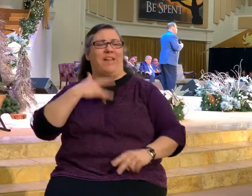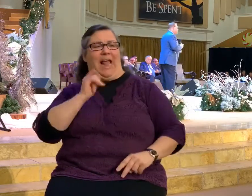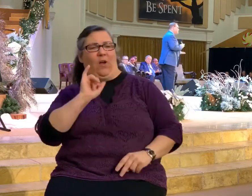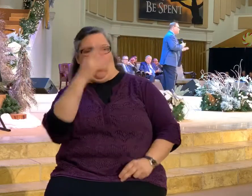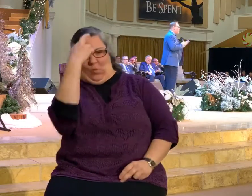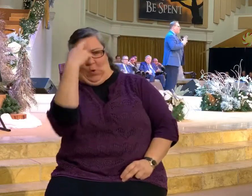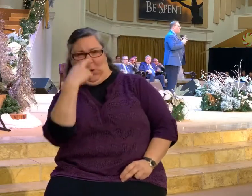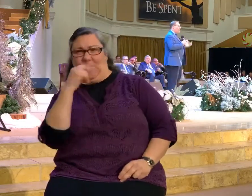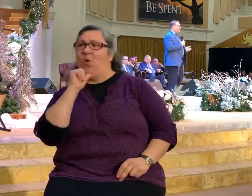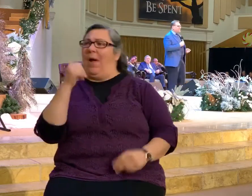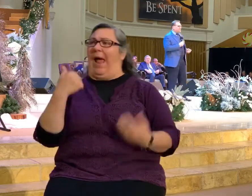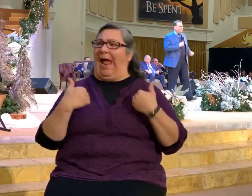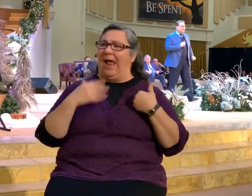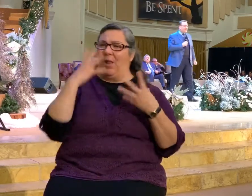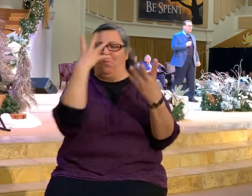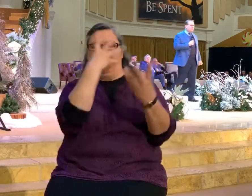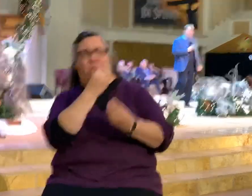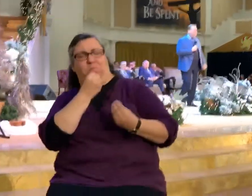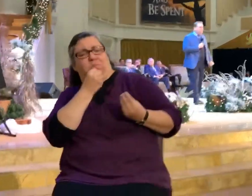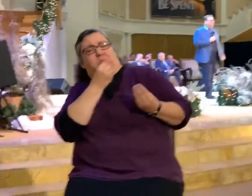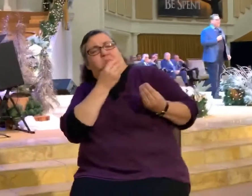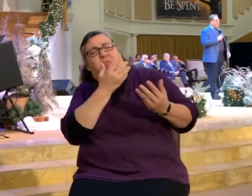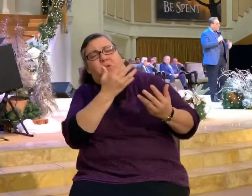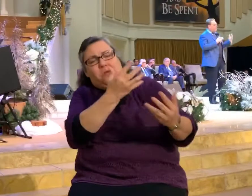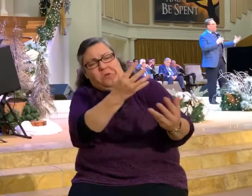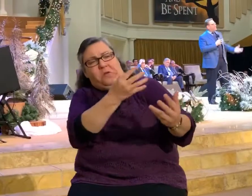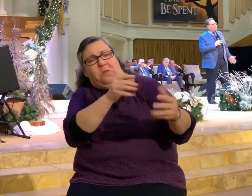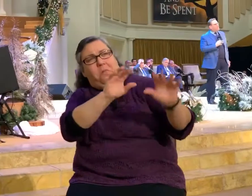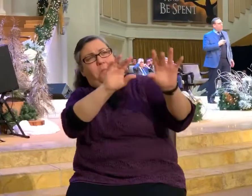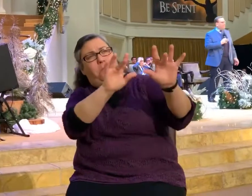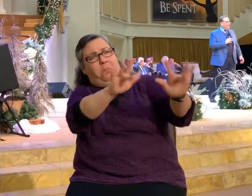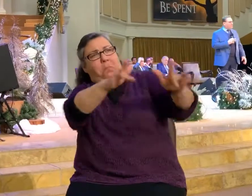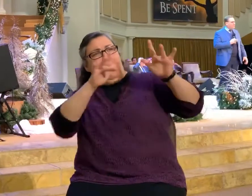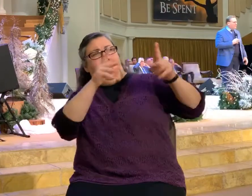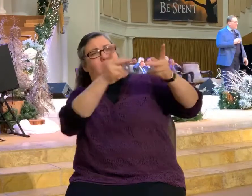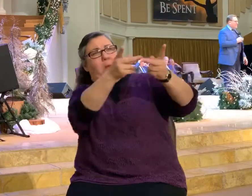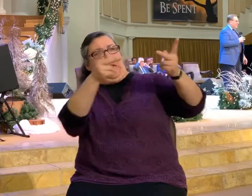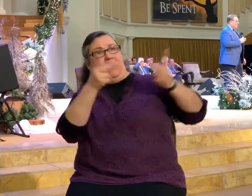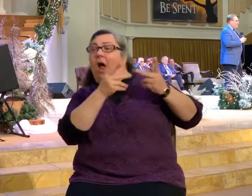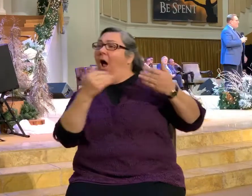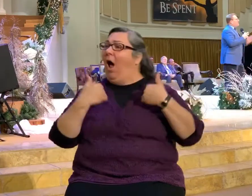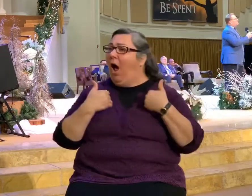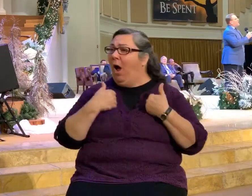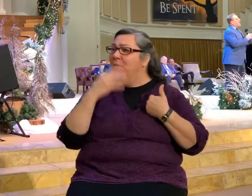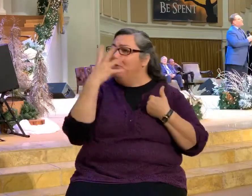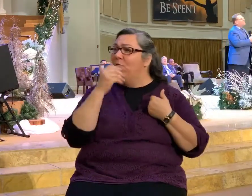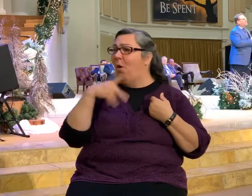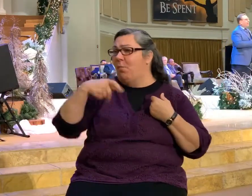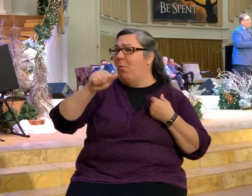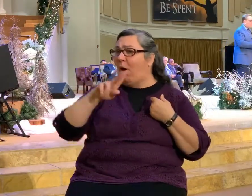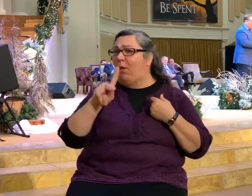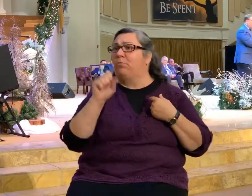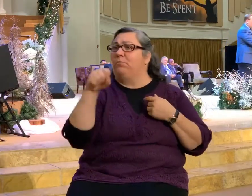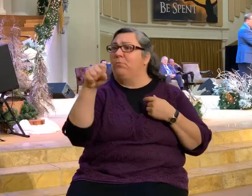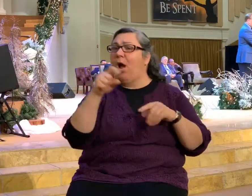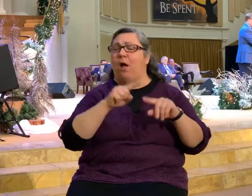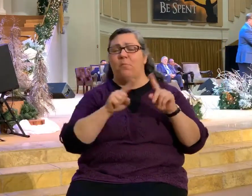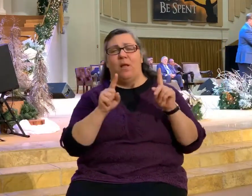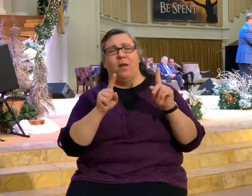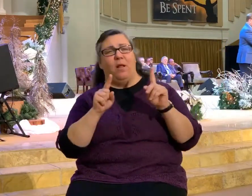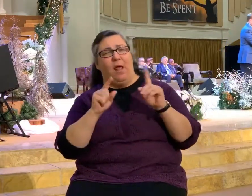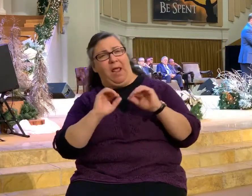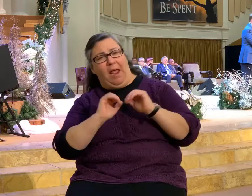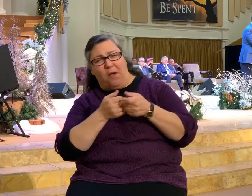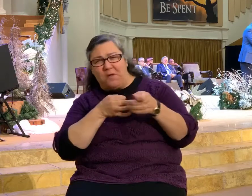the beauty and the raw majesty of some of those places, even though it has beautiful parks. The best way I can describe Rome to you